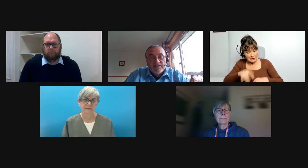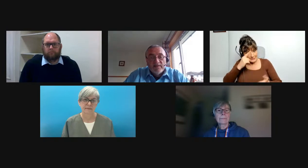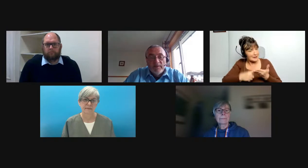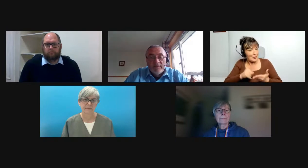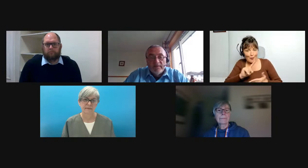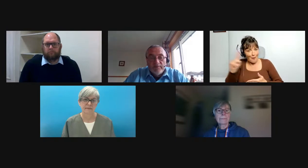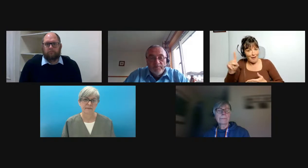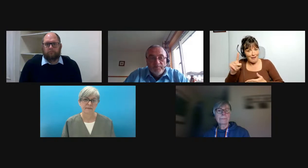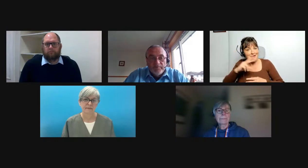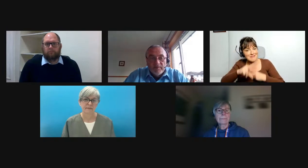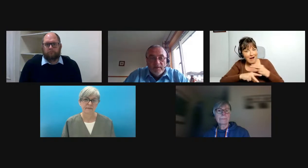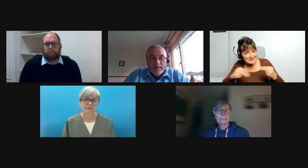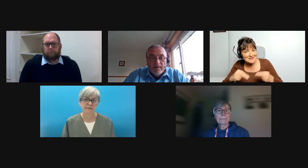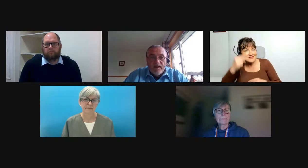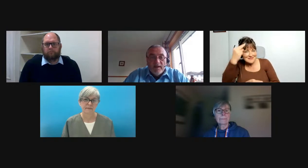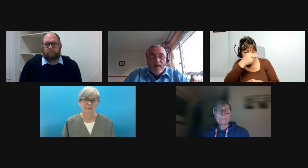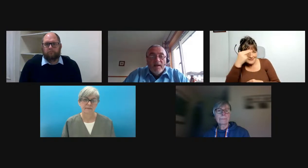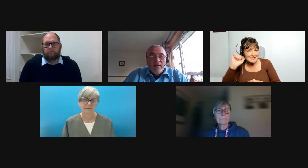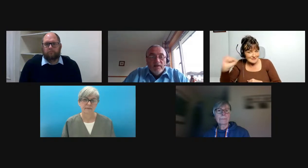And as a reminder,